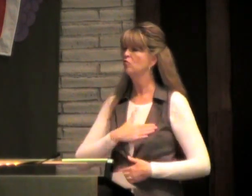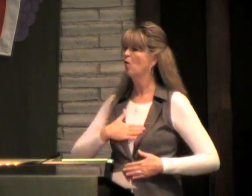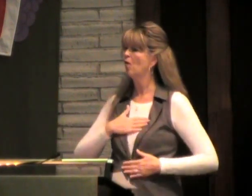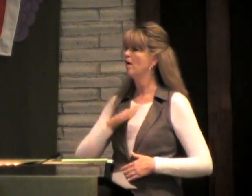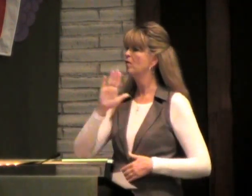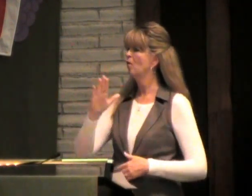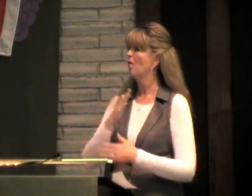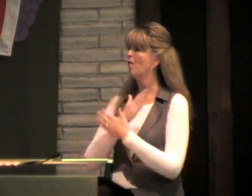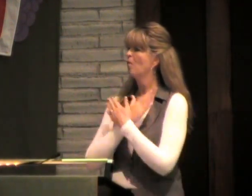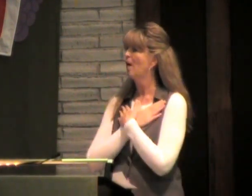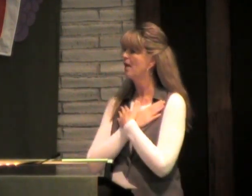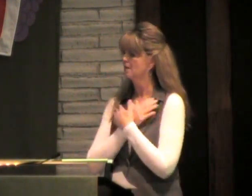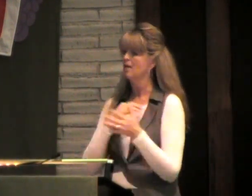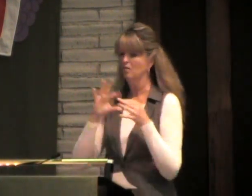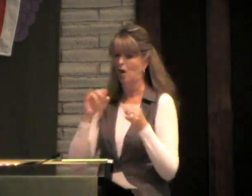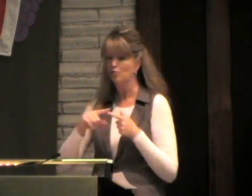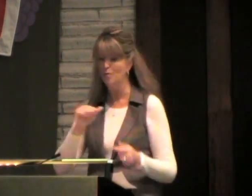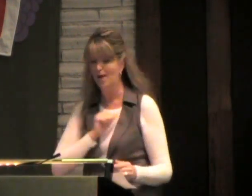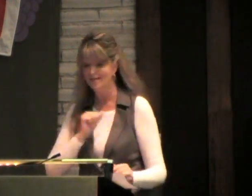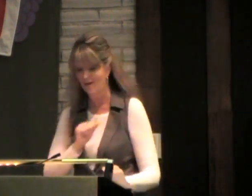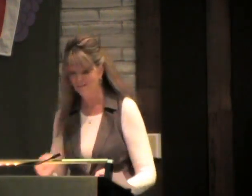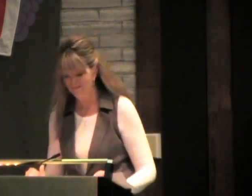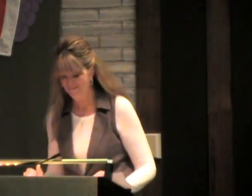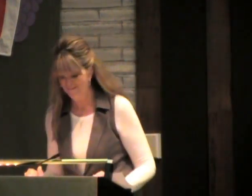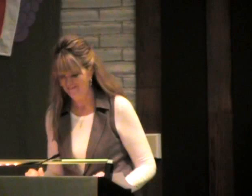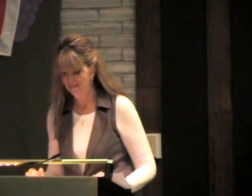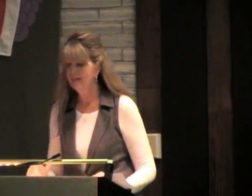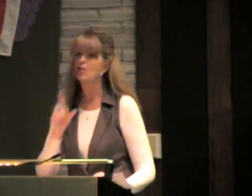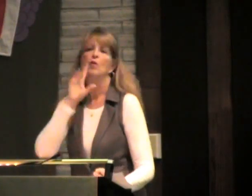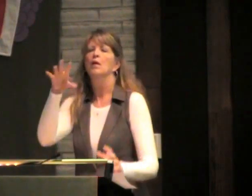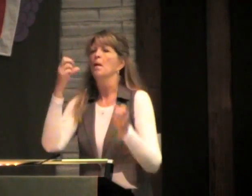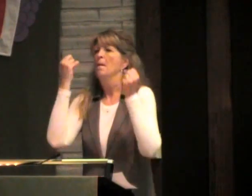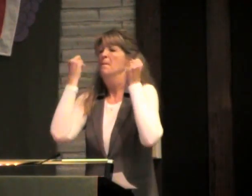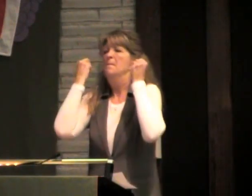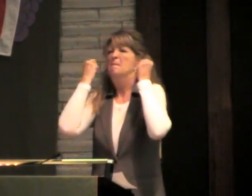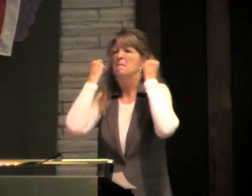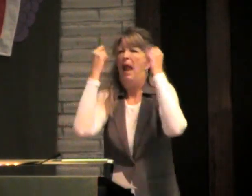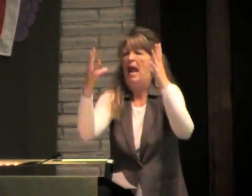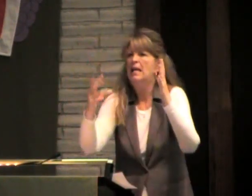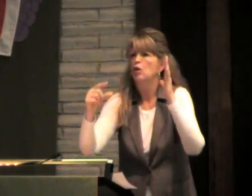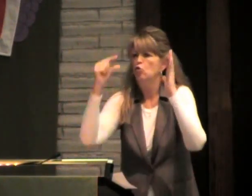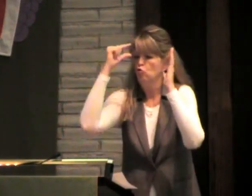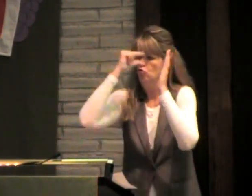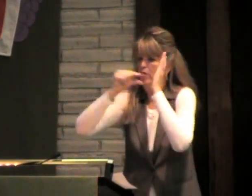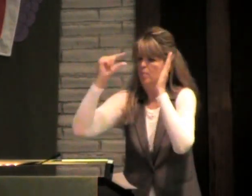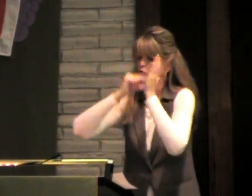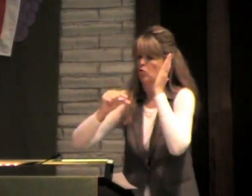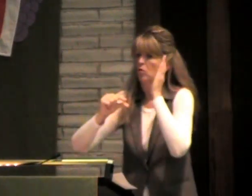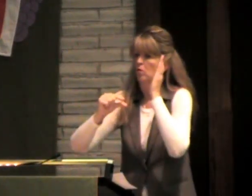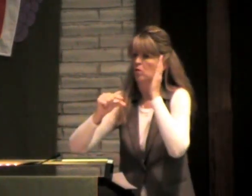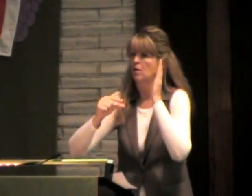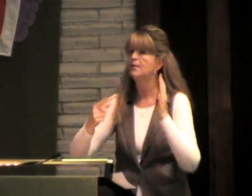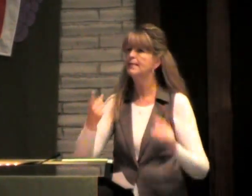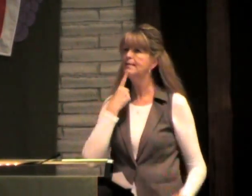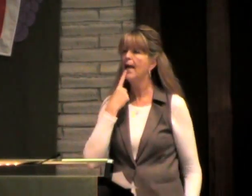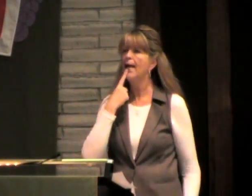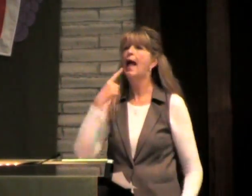entire night and enjoy your rest. That's the kind of self-talk I give to myself. You know, there are